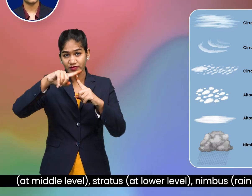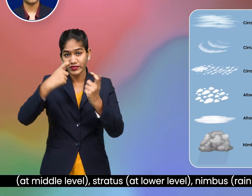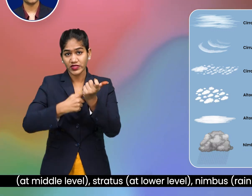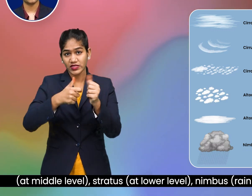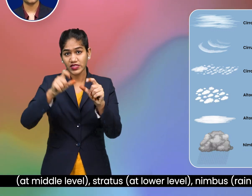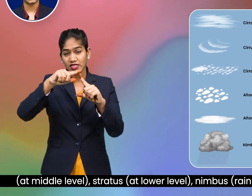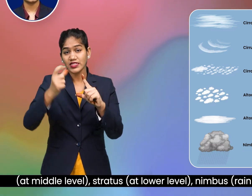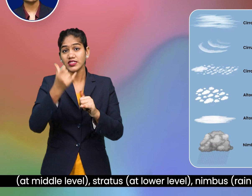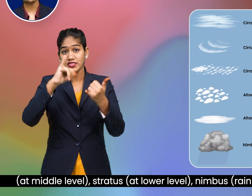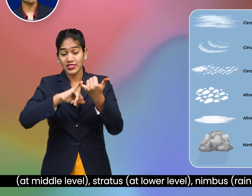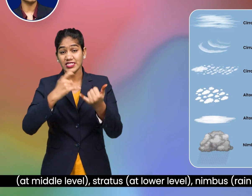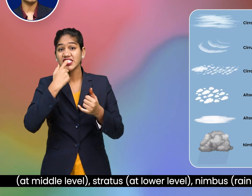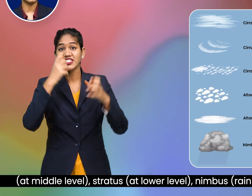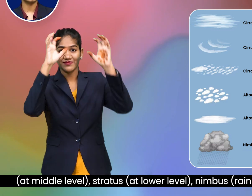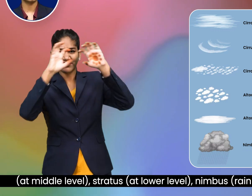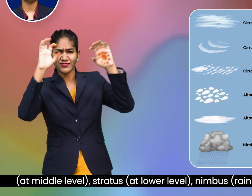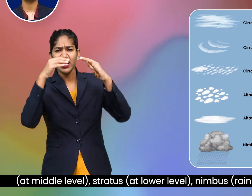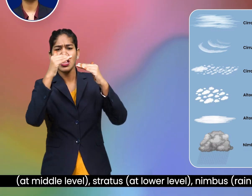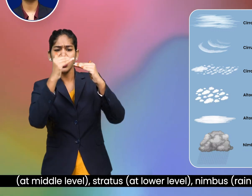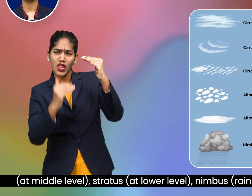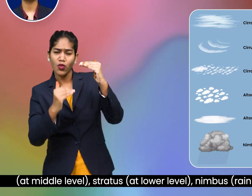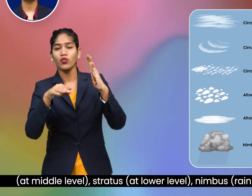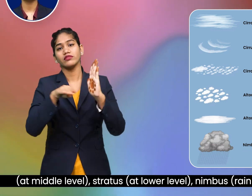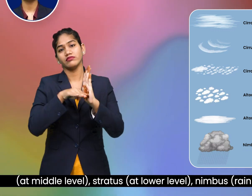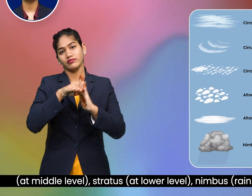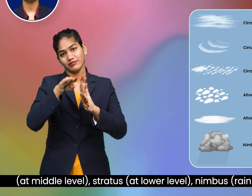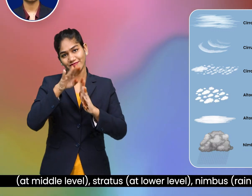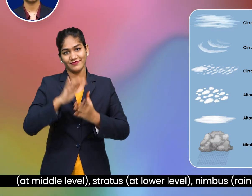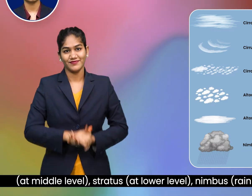stratus at lower level,